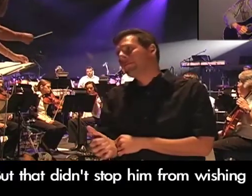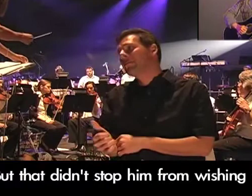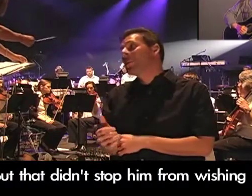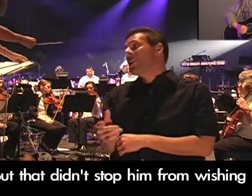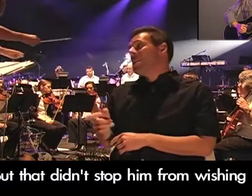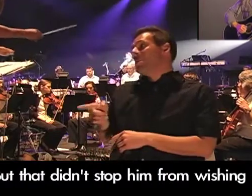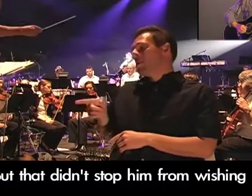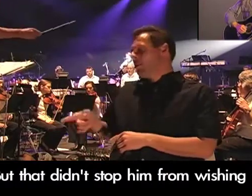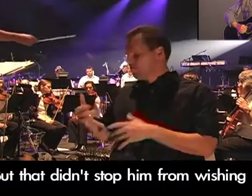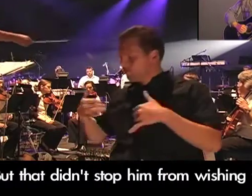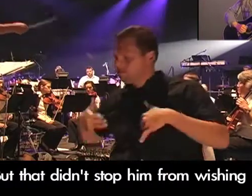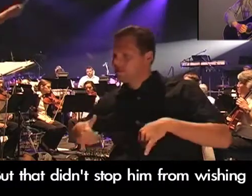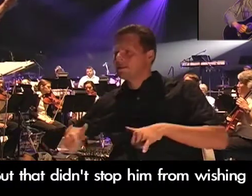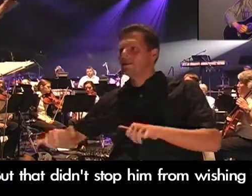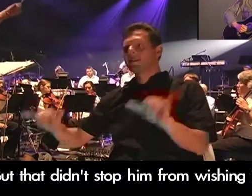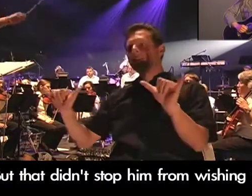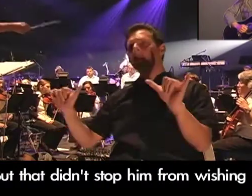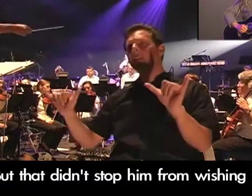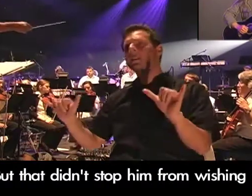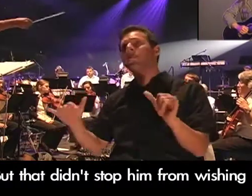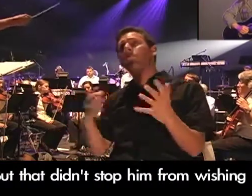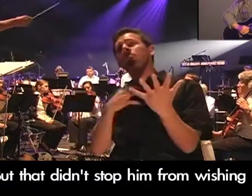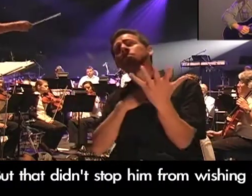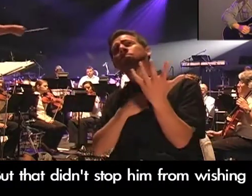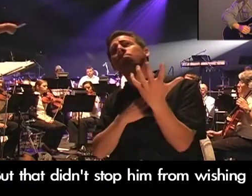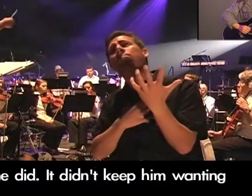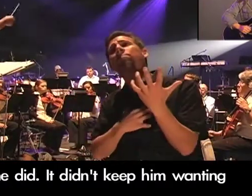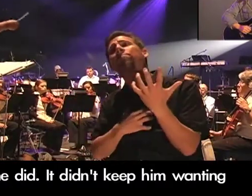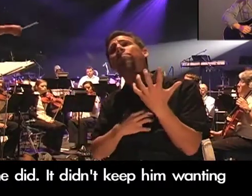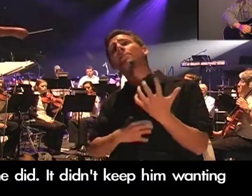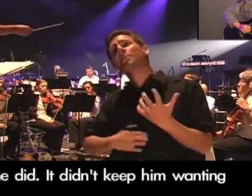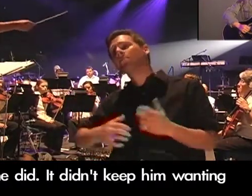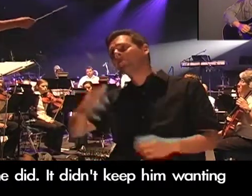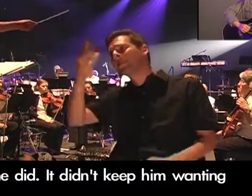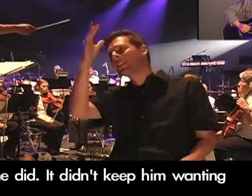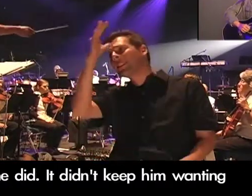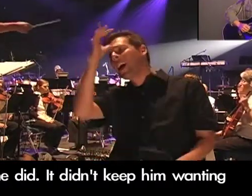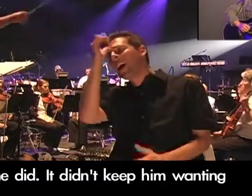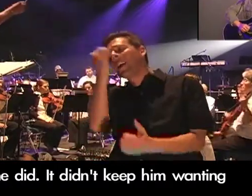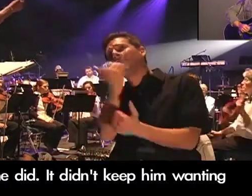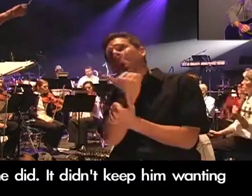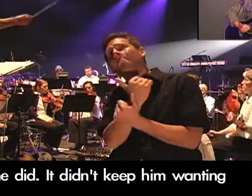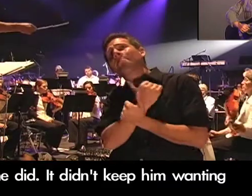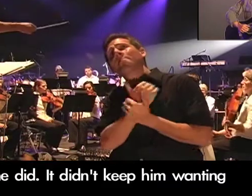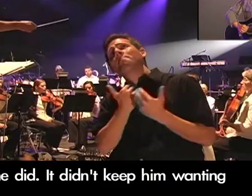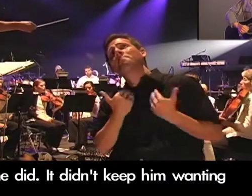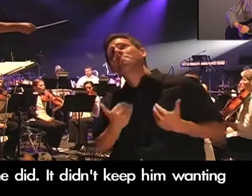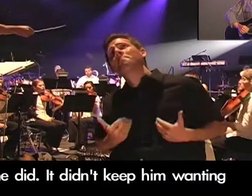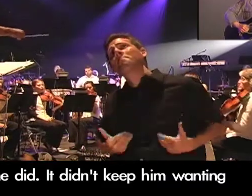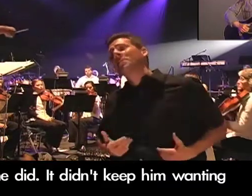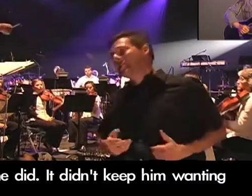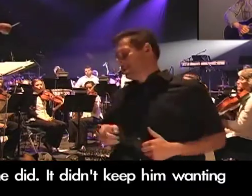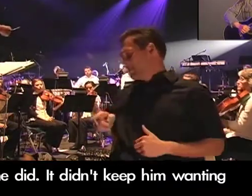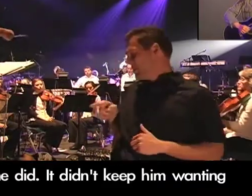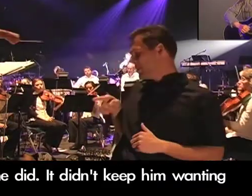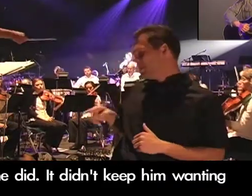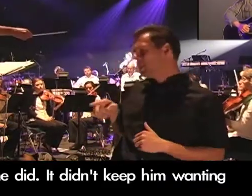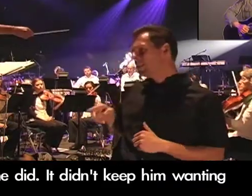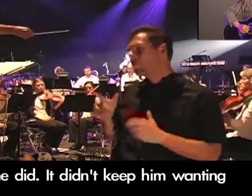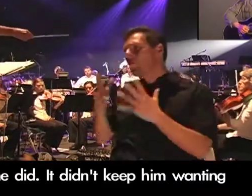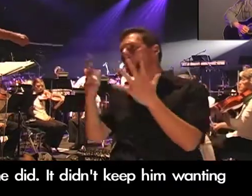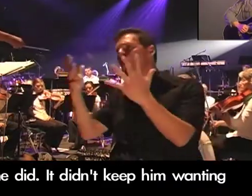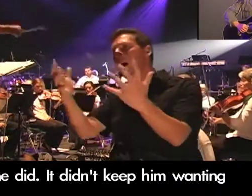That didn't stop him from wishing that he did. Didn't keep him from